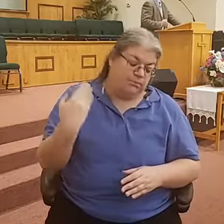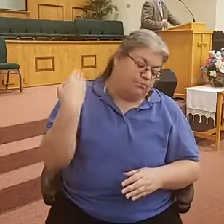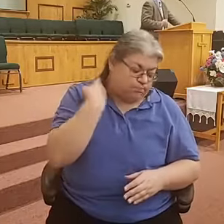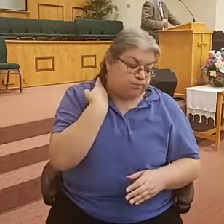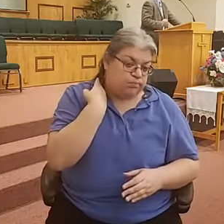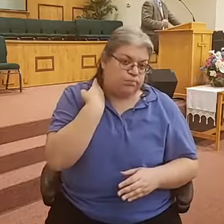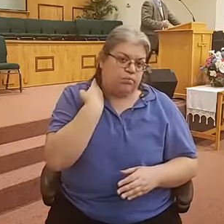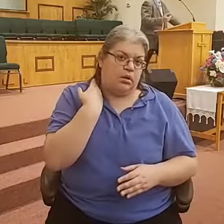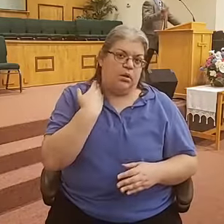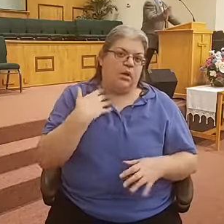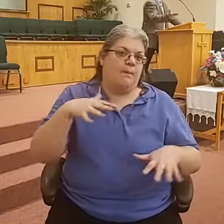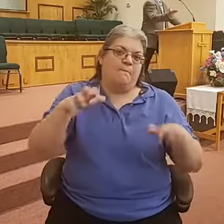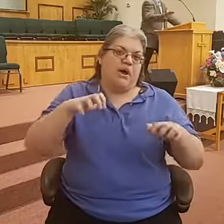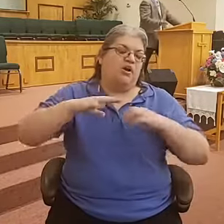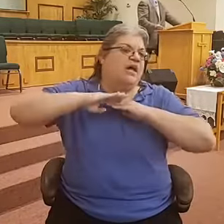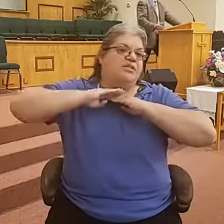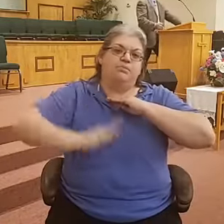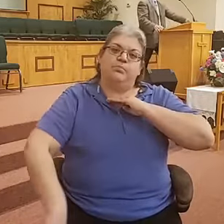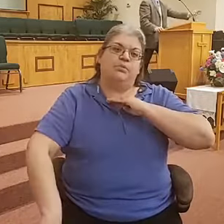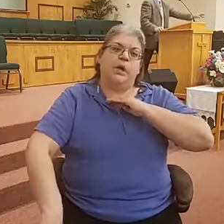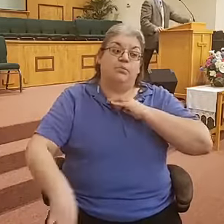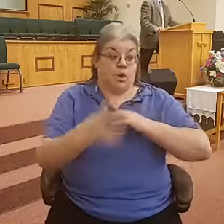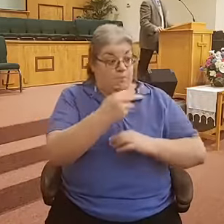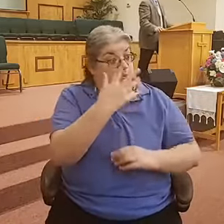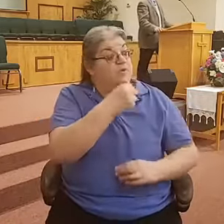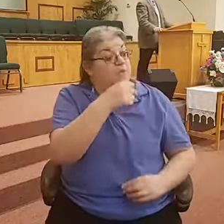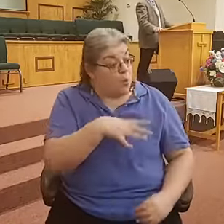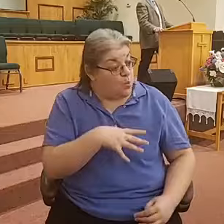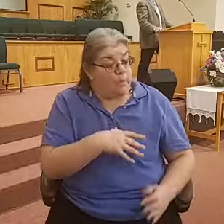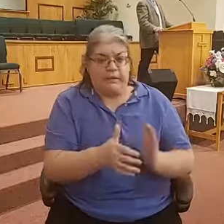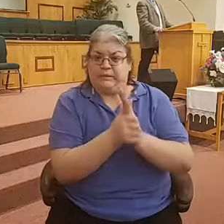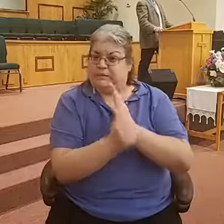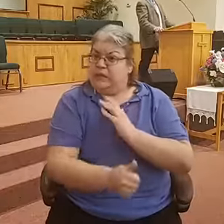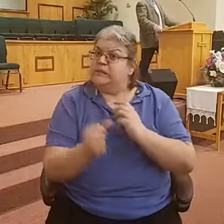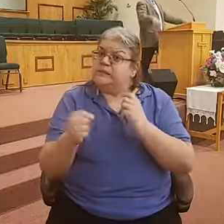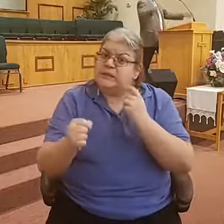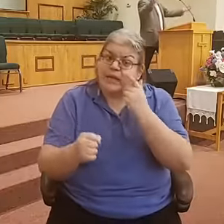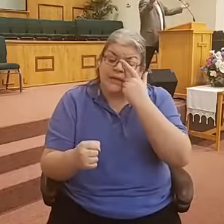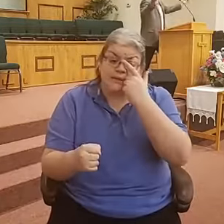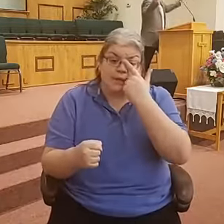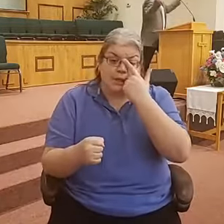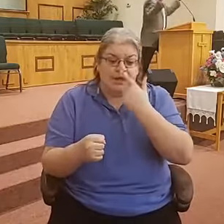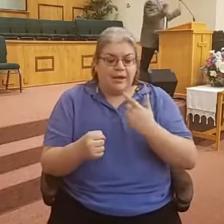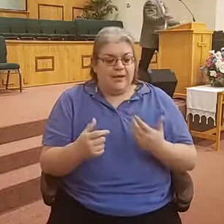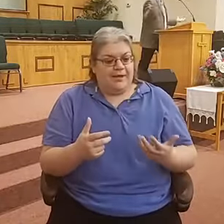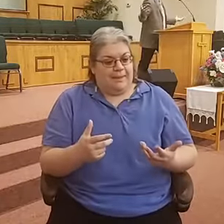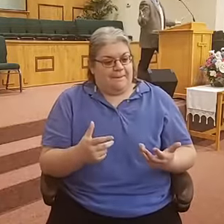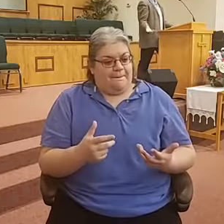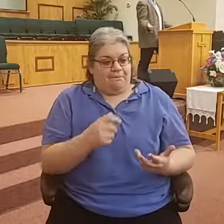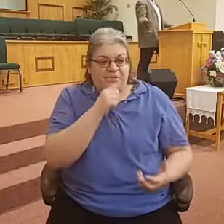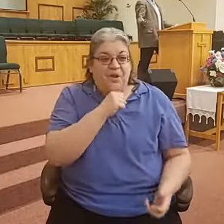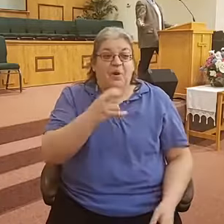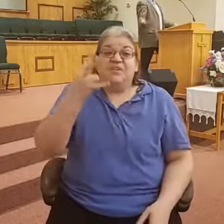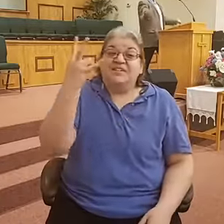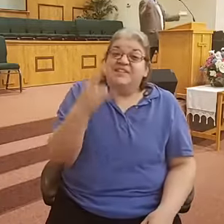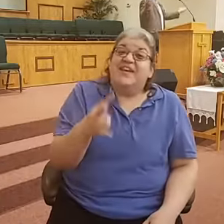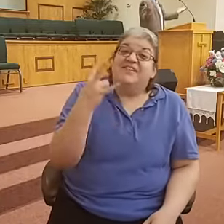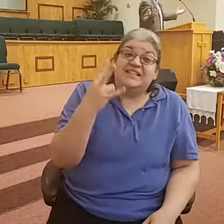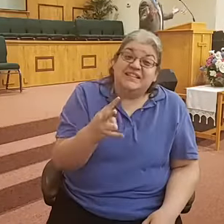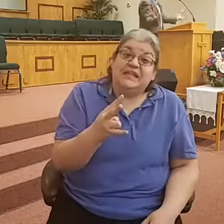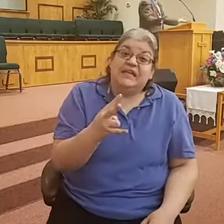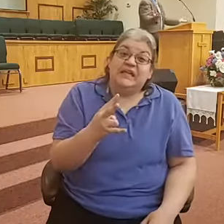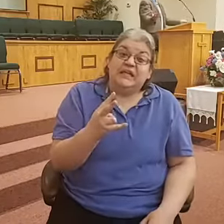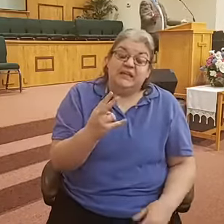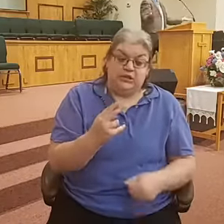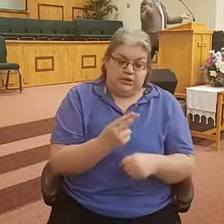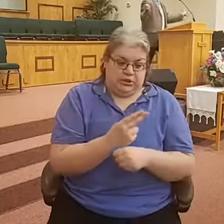down. Beautiful young lady, talented young lady, and yet as a 17-year-old, she would use